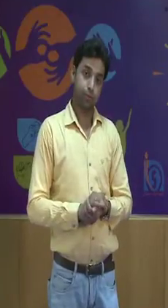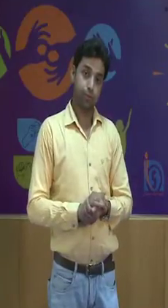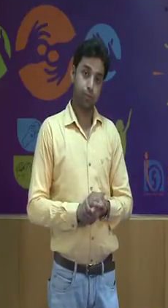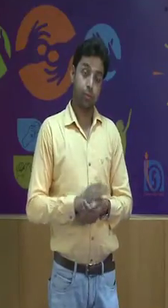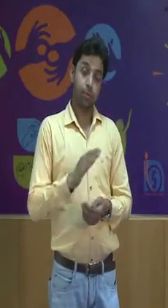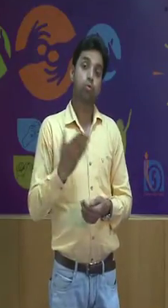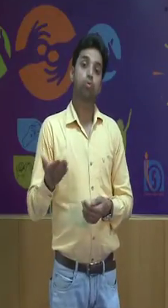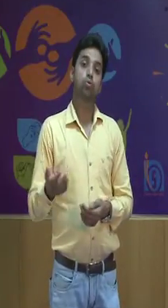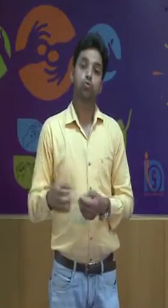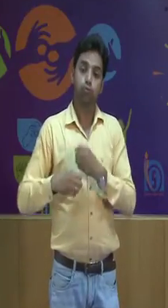sweepers